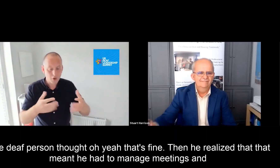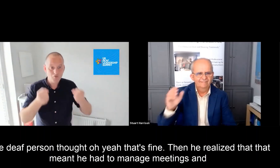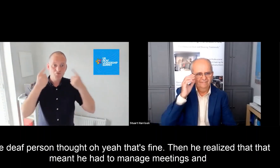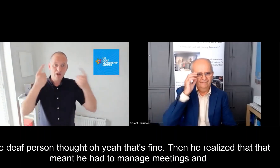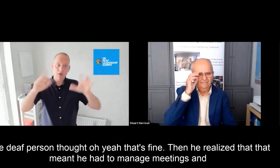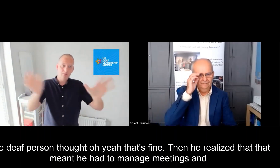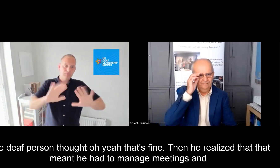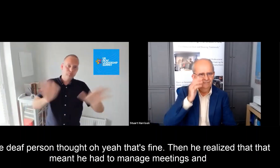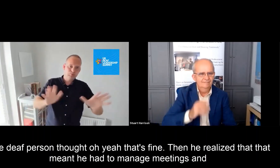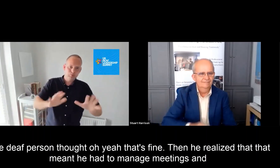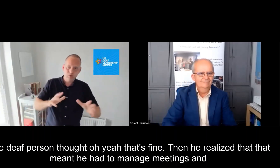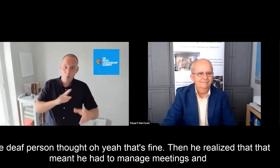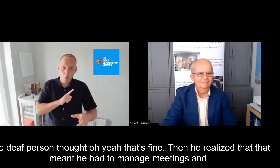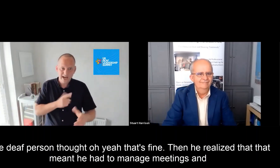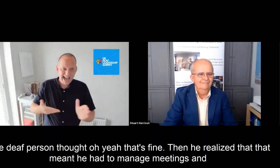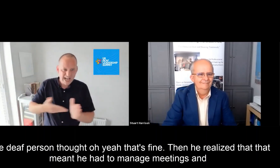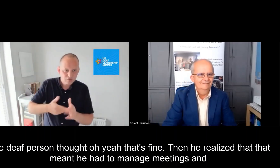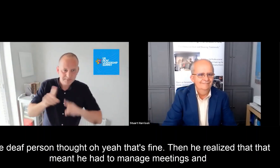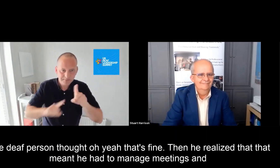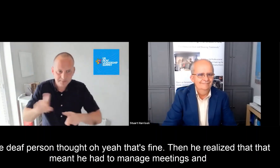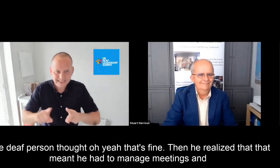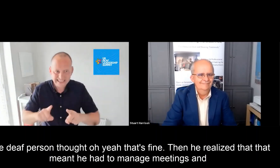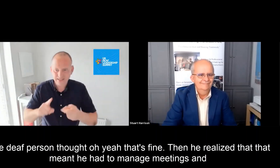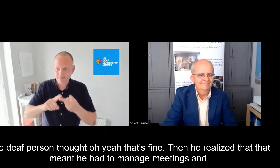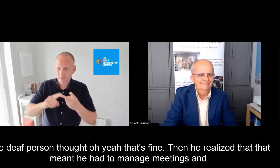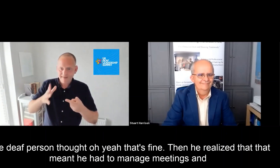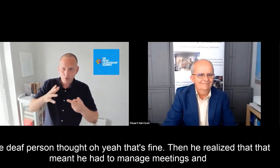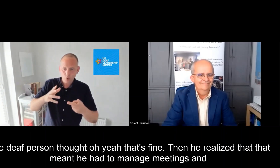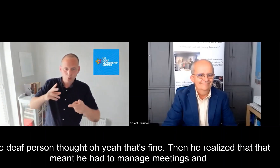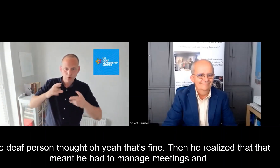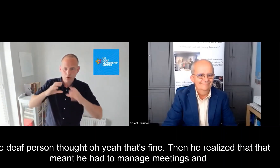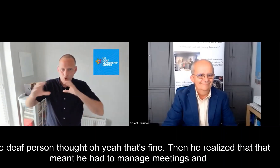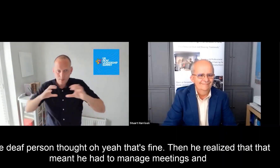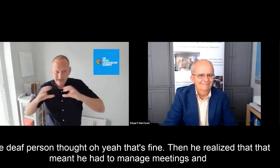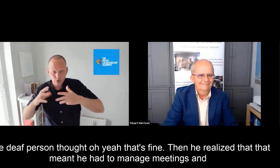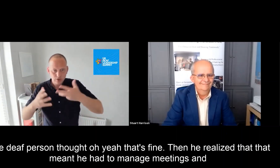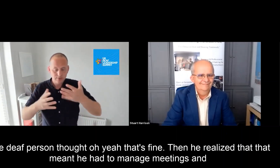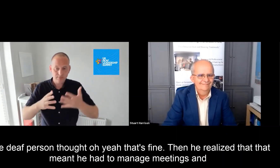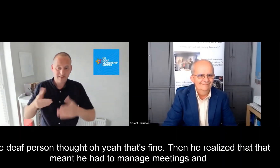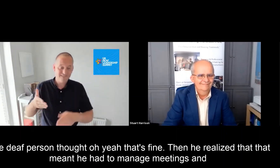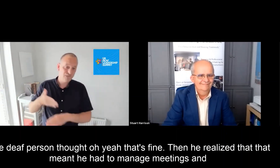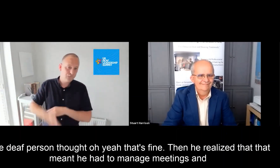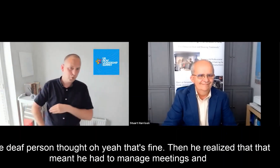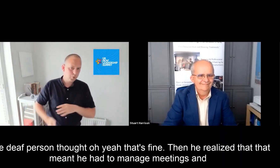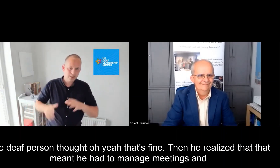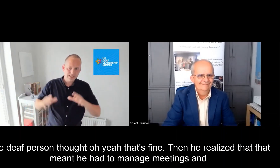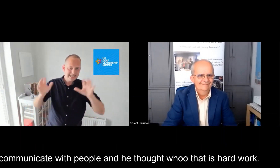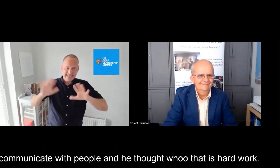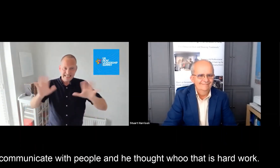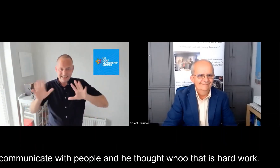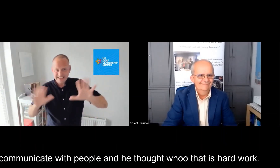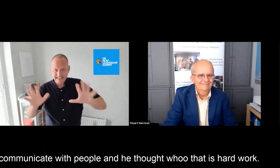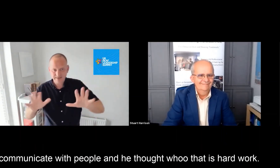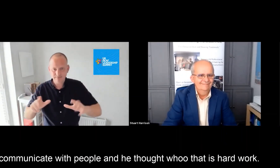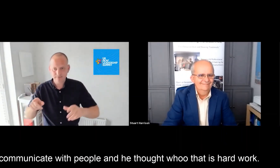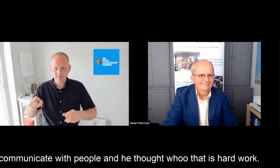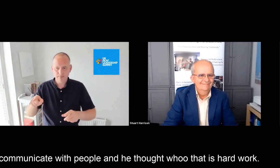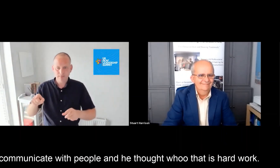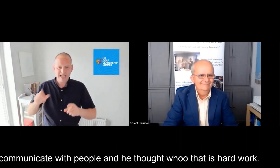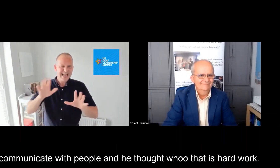thought, oh yeah, that's fine. And then he realized that that meant he had to manage meetings and communicate with people. And he thought, oh, that is